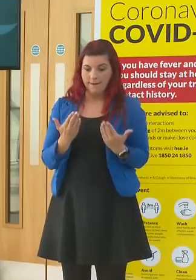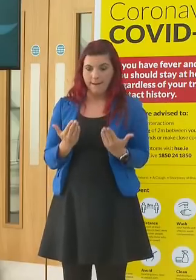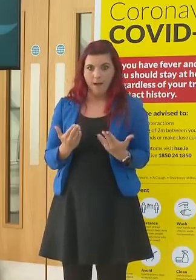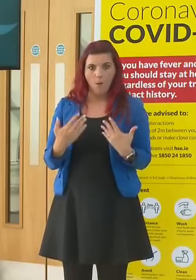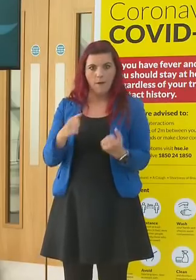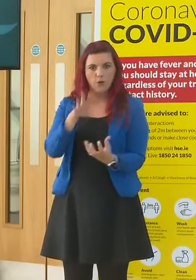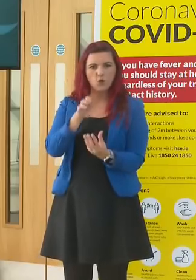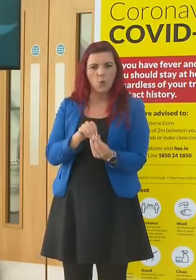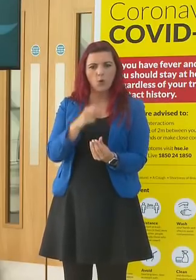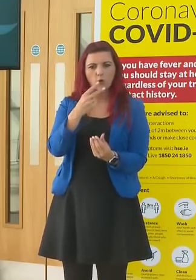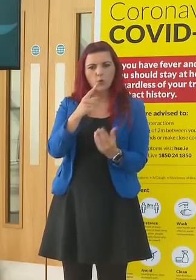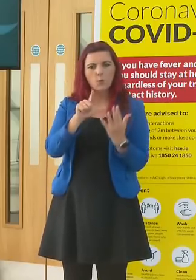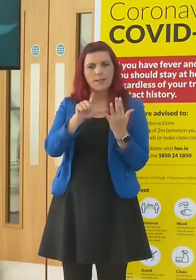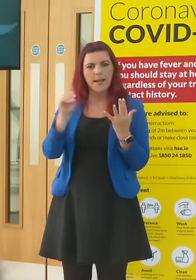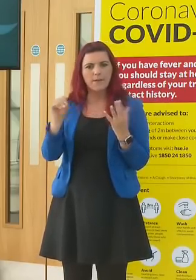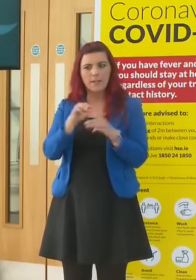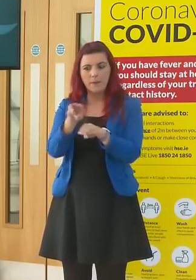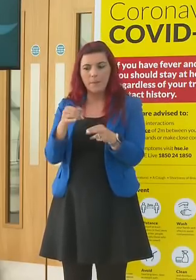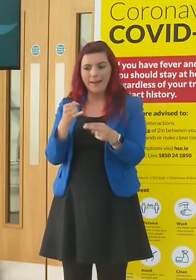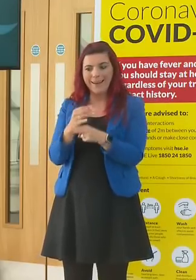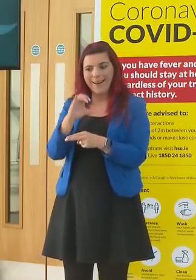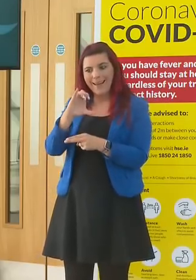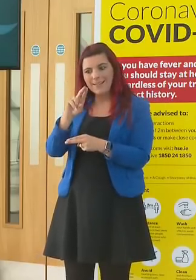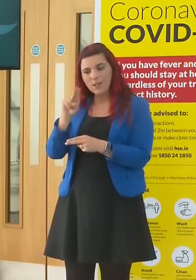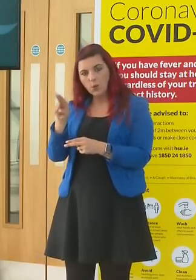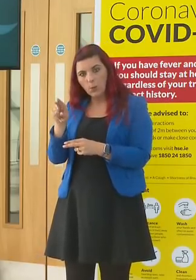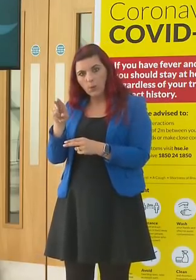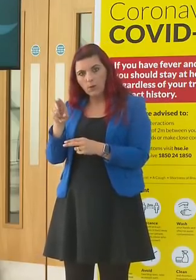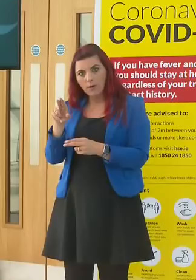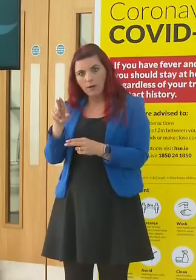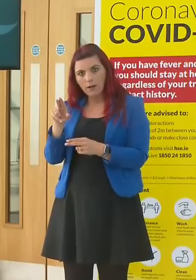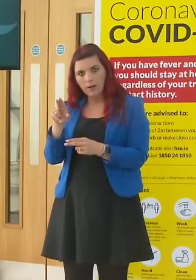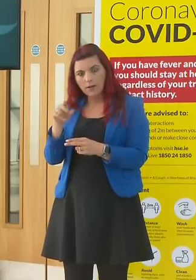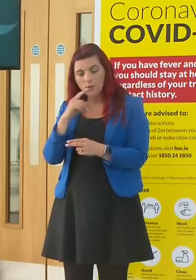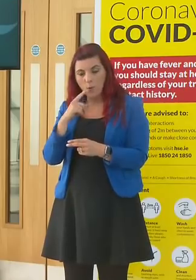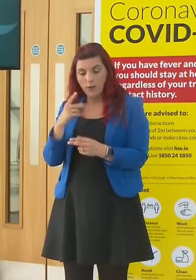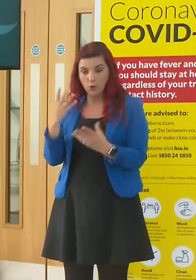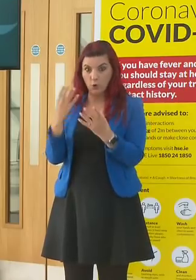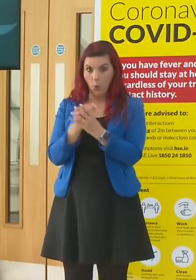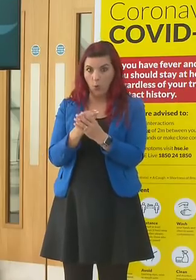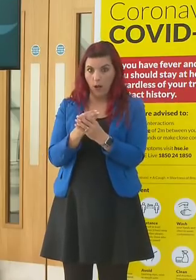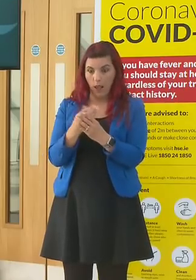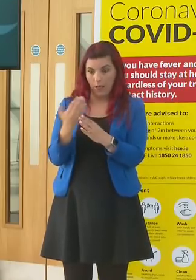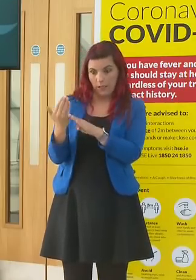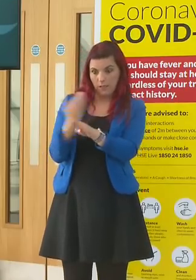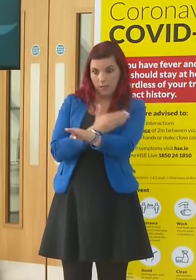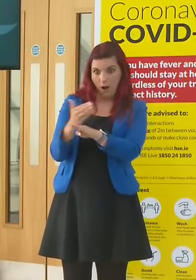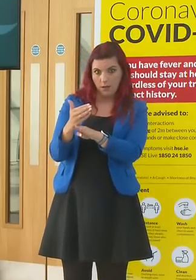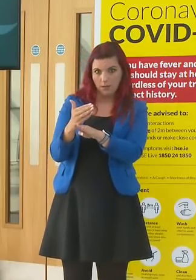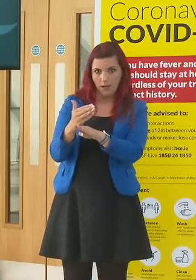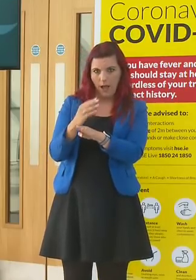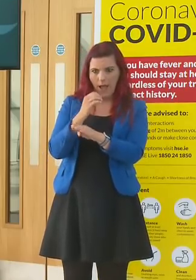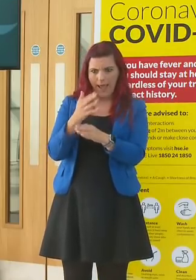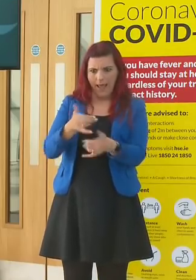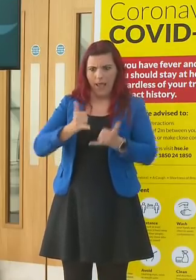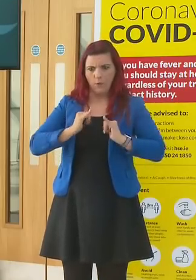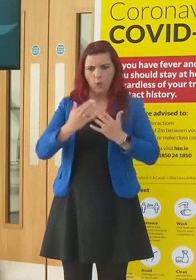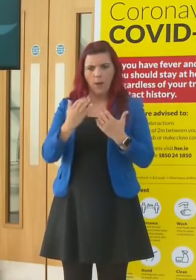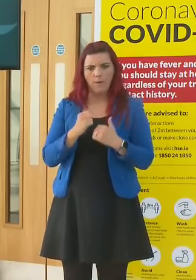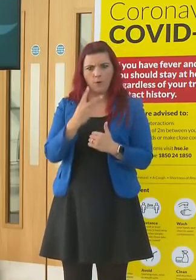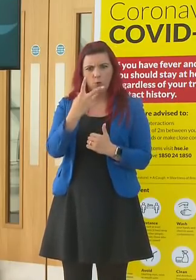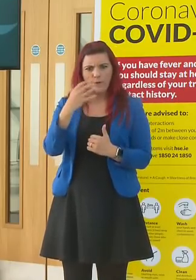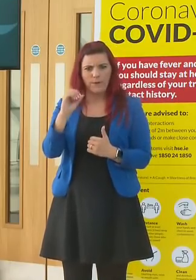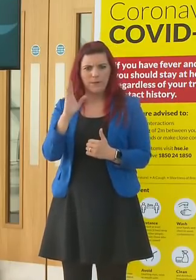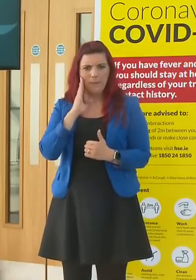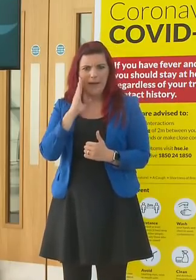total of 270 people in our ICU. At the start of COVID-19, our total ICU capacity was 250 ICU